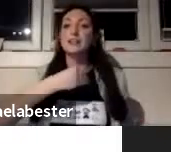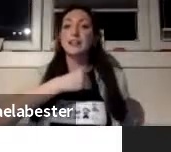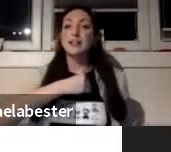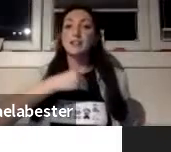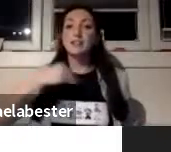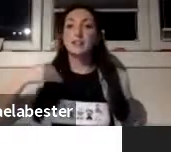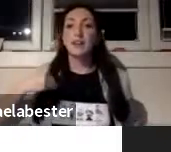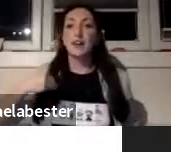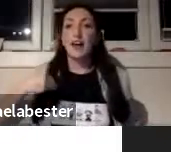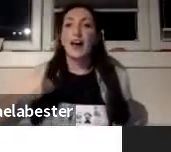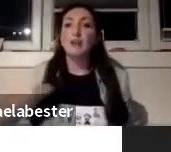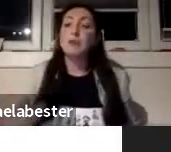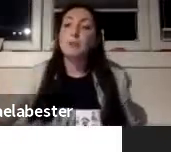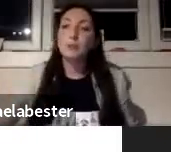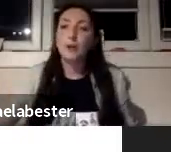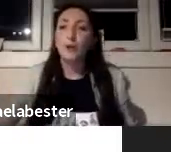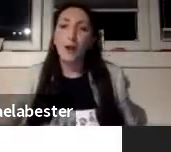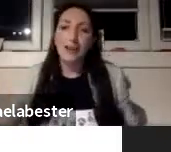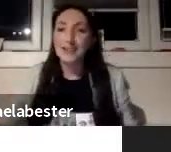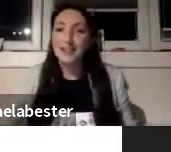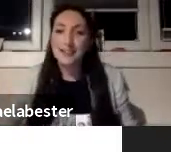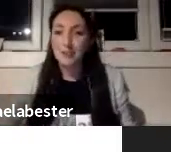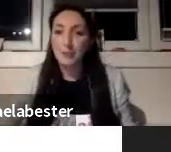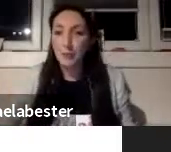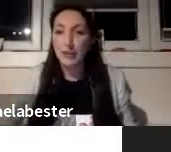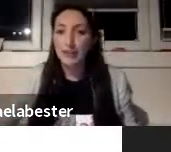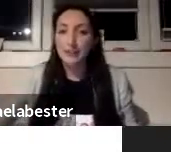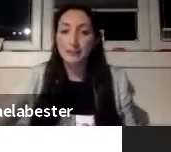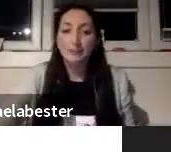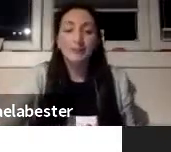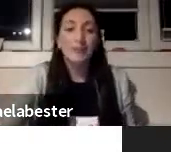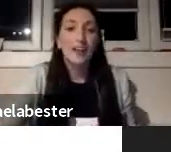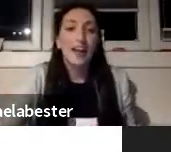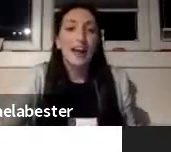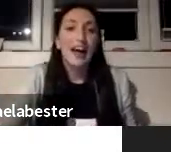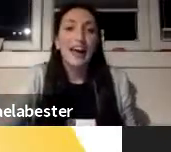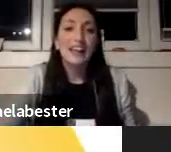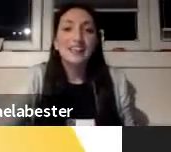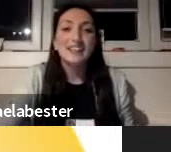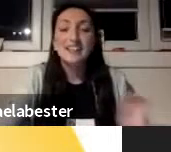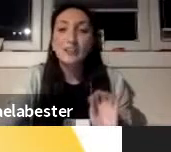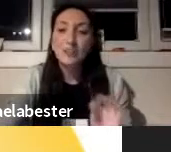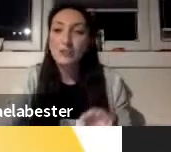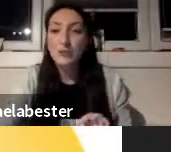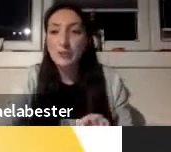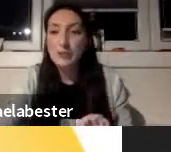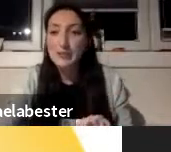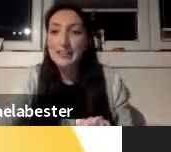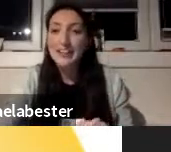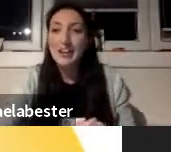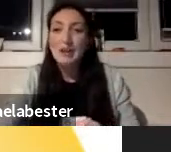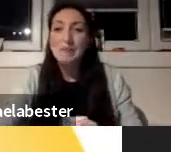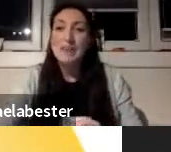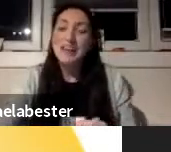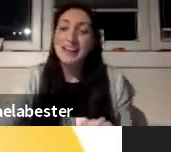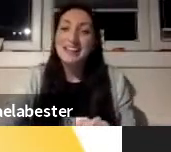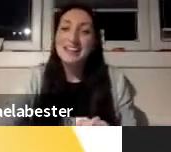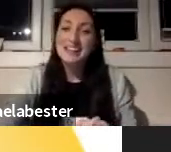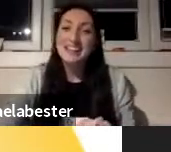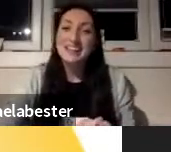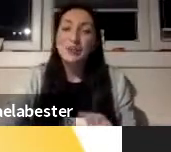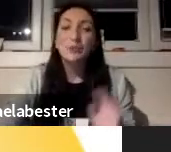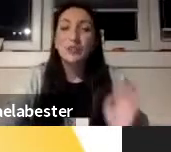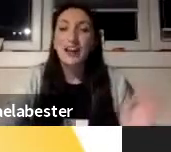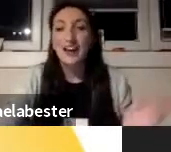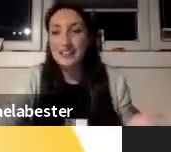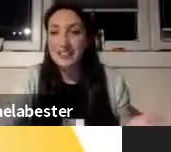morning is this. And people will go, why is that the sign for morning? And this also annoys me